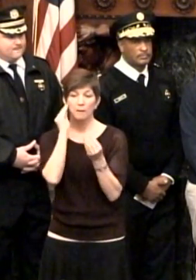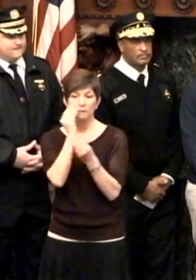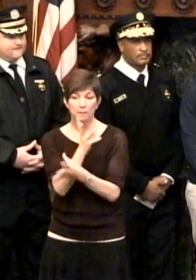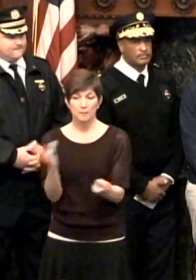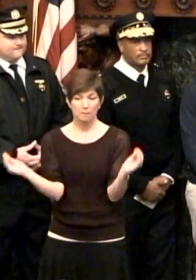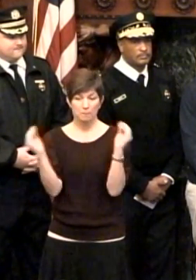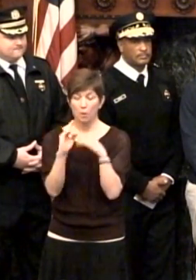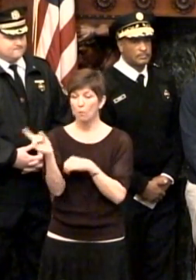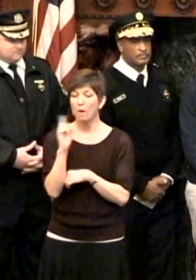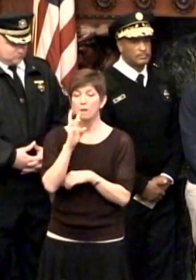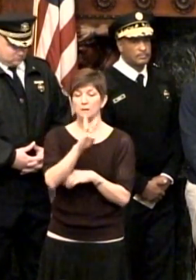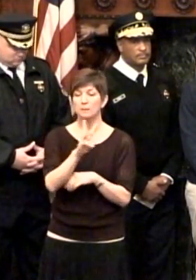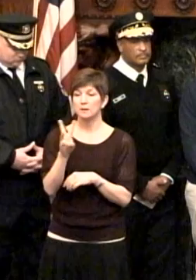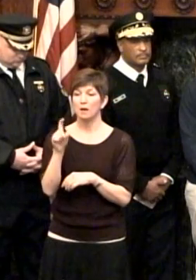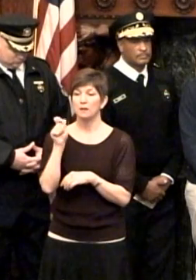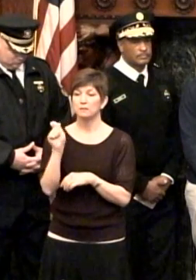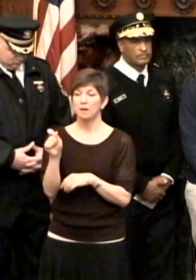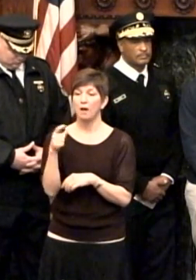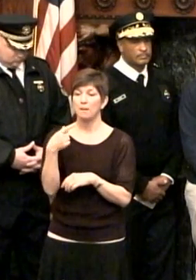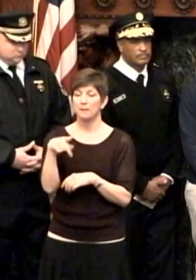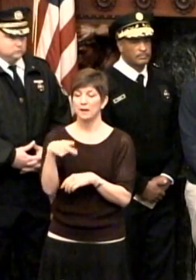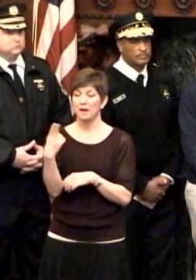by going to